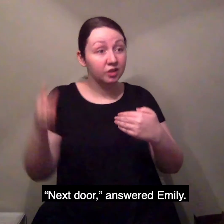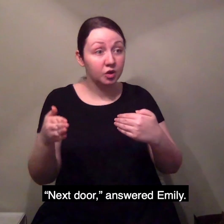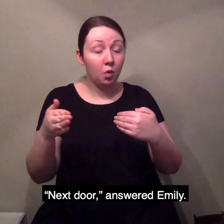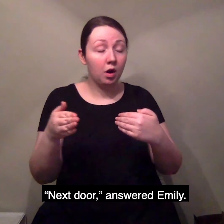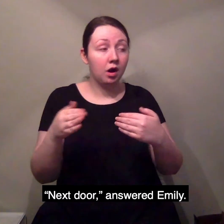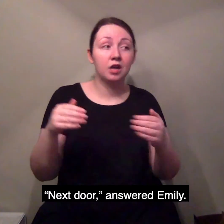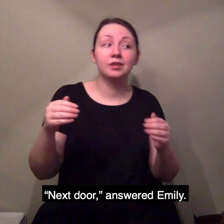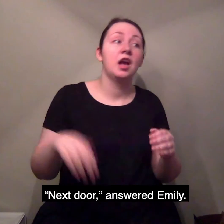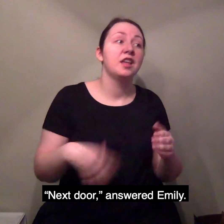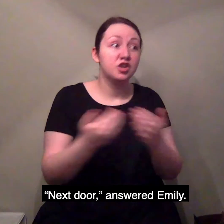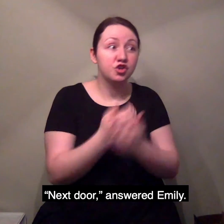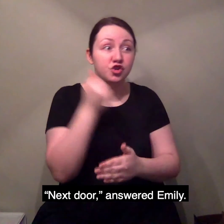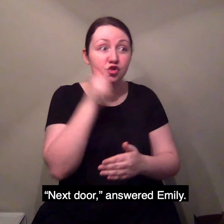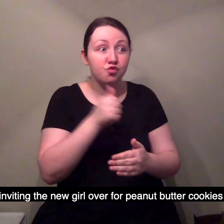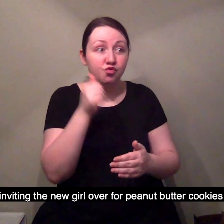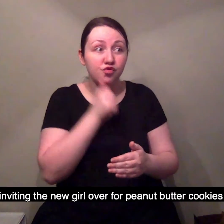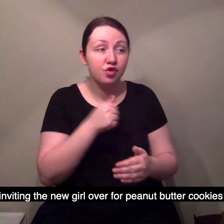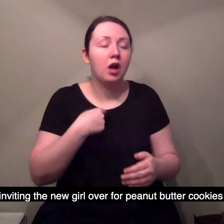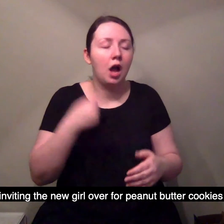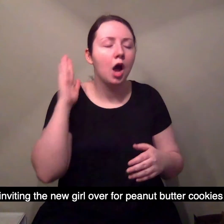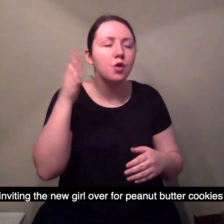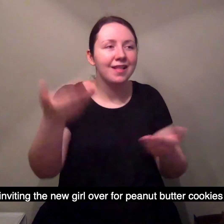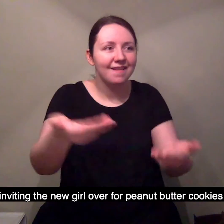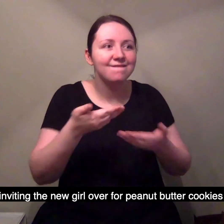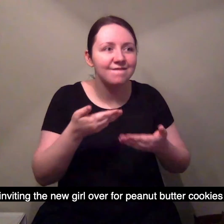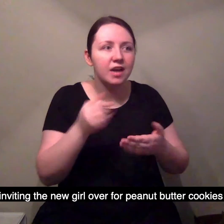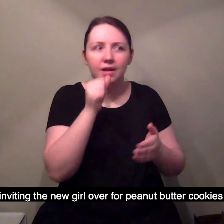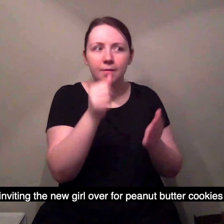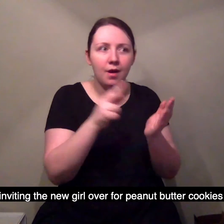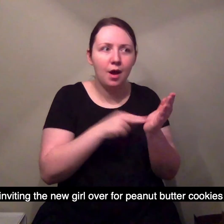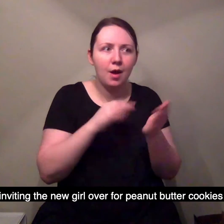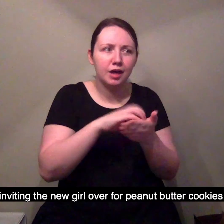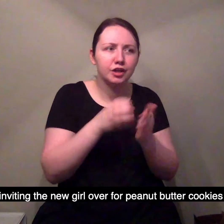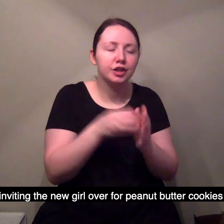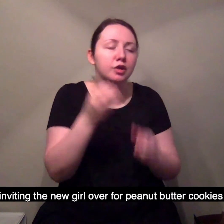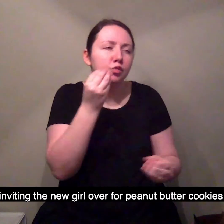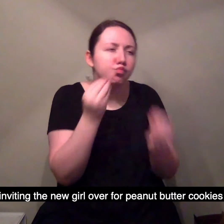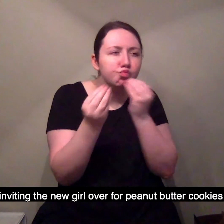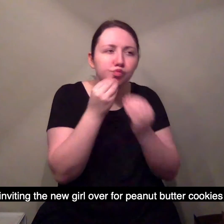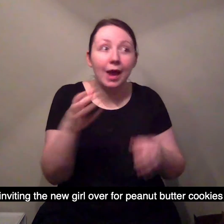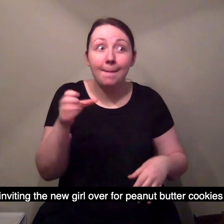"Next door," answered Emily. "I'm inviting the new girl over for peanut butter cookies and milk."